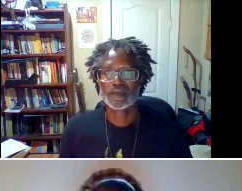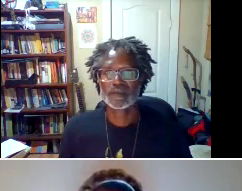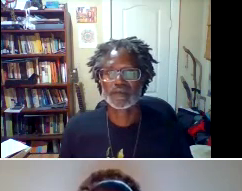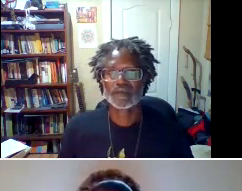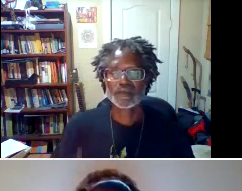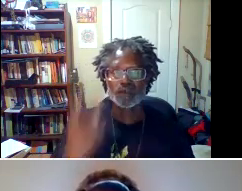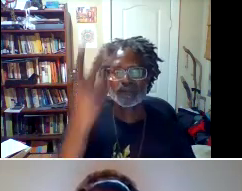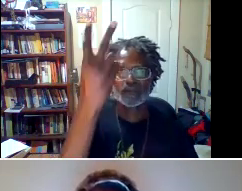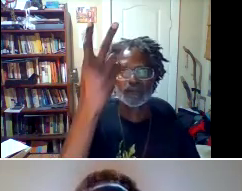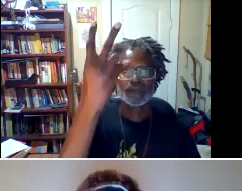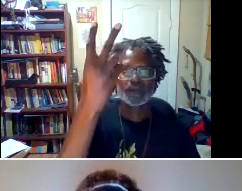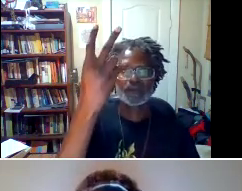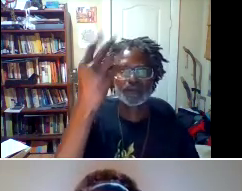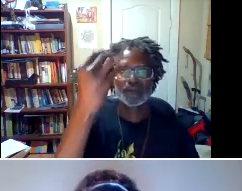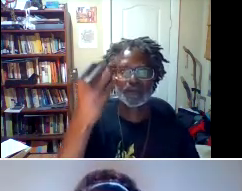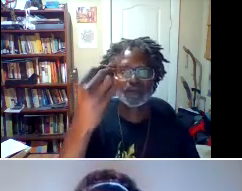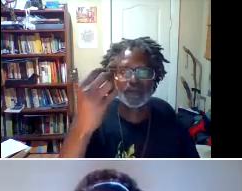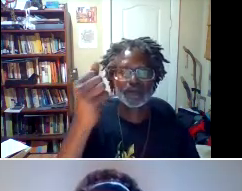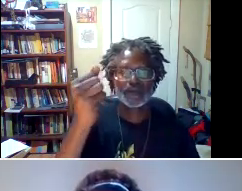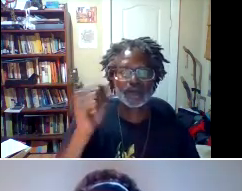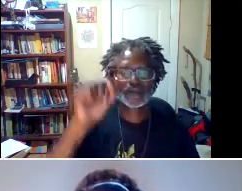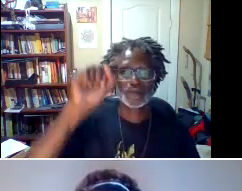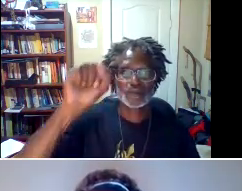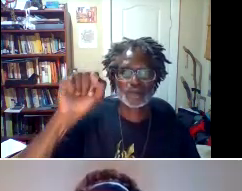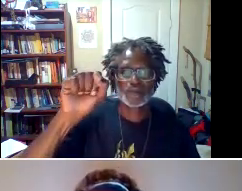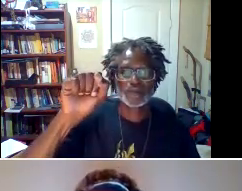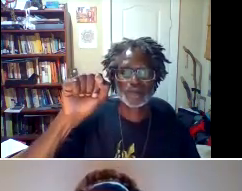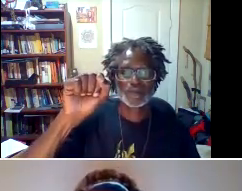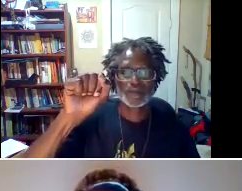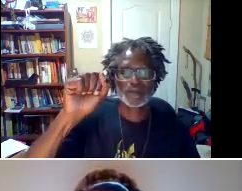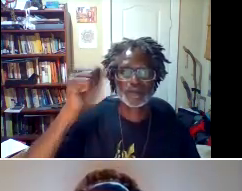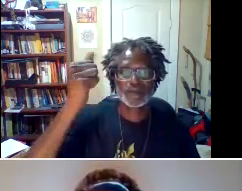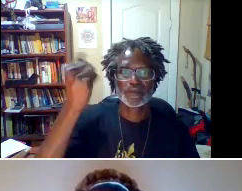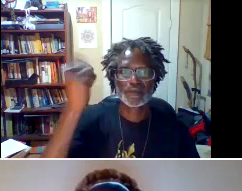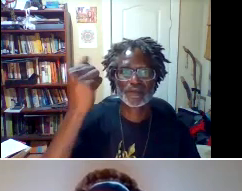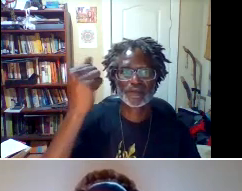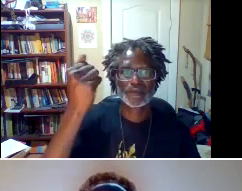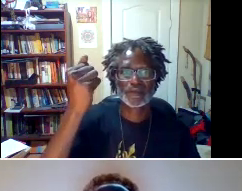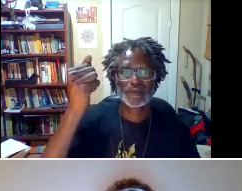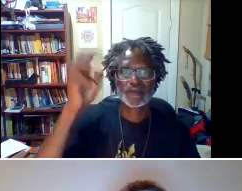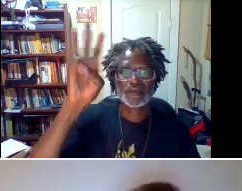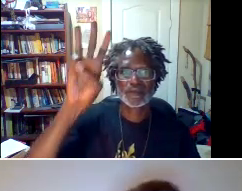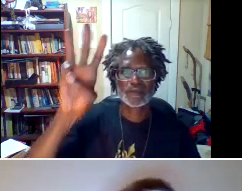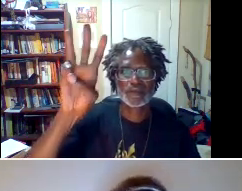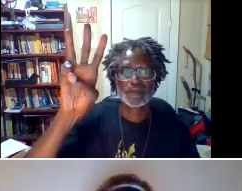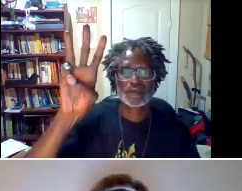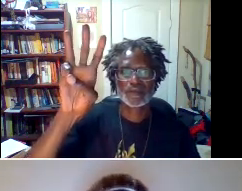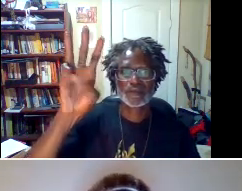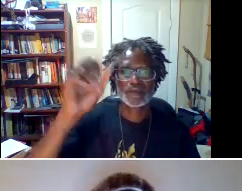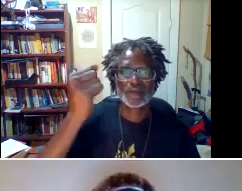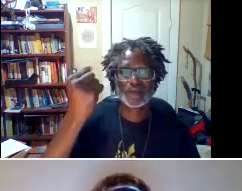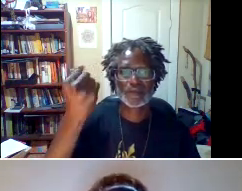in A.S.L. and you didn't even learn that. Yeah, I can learn this. You didn't even